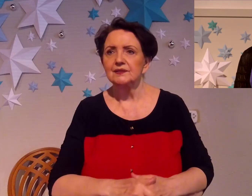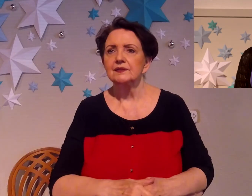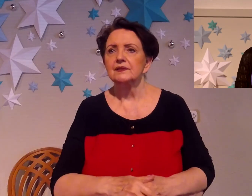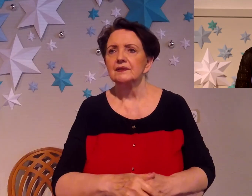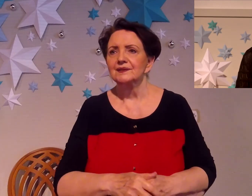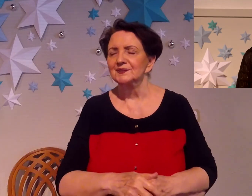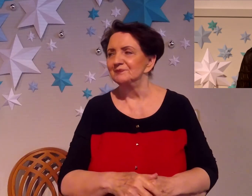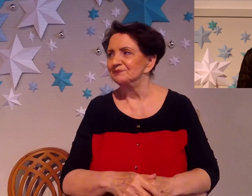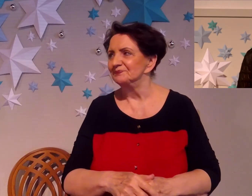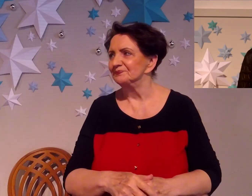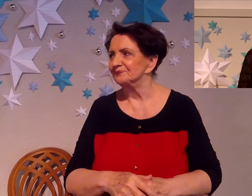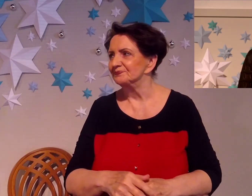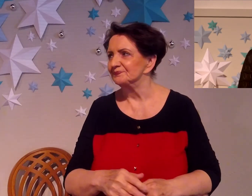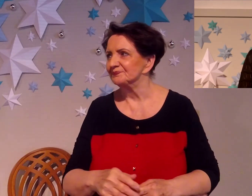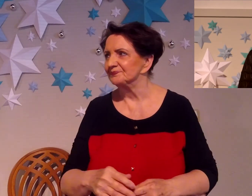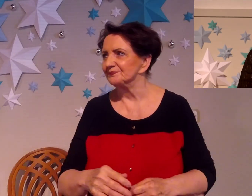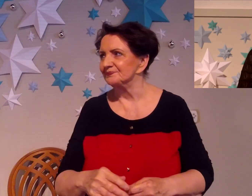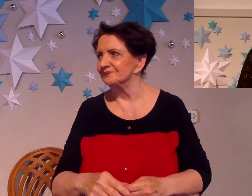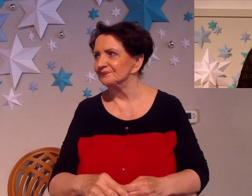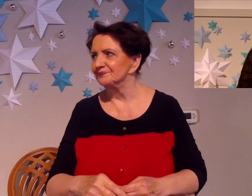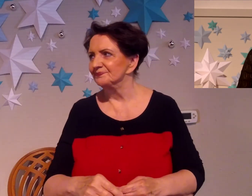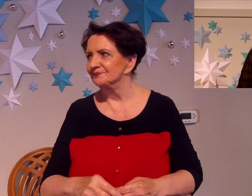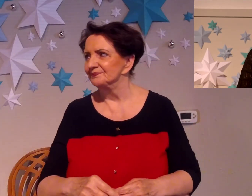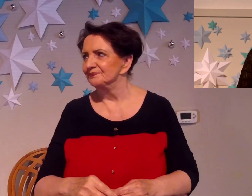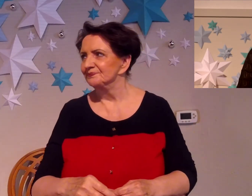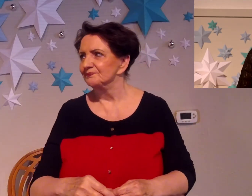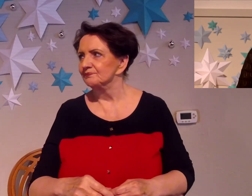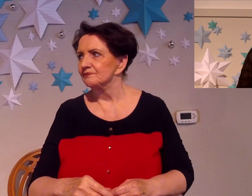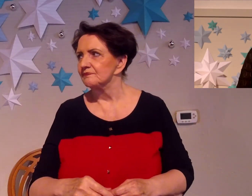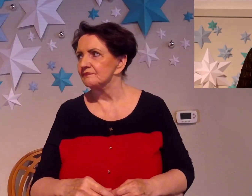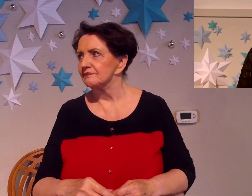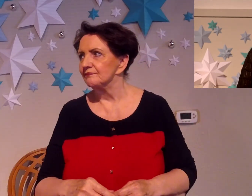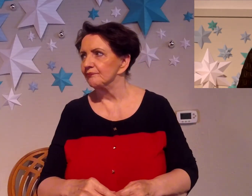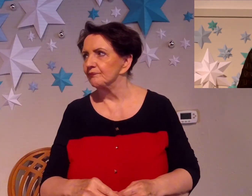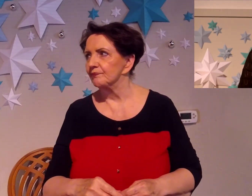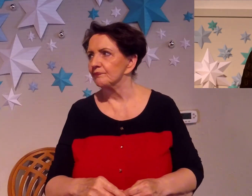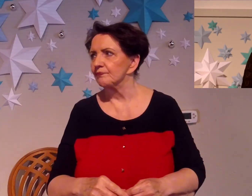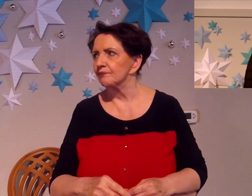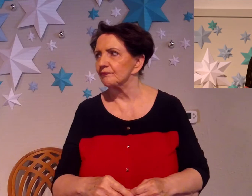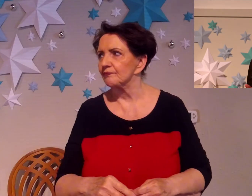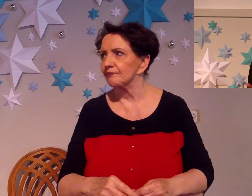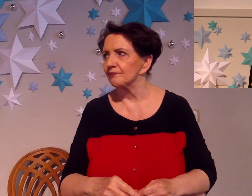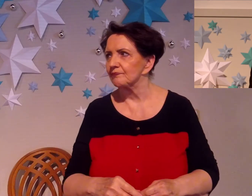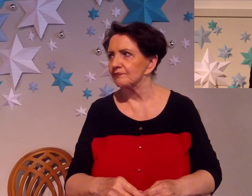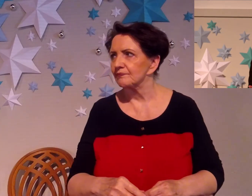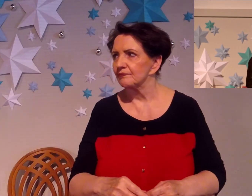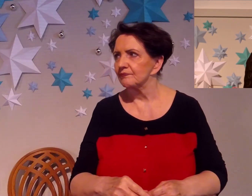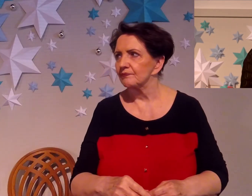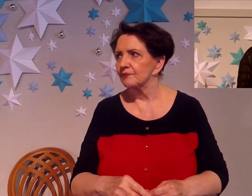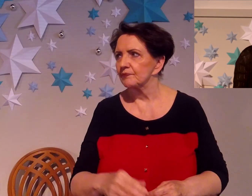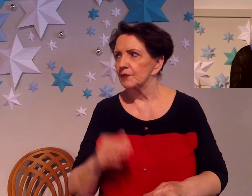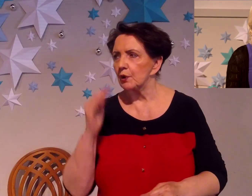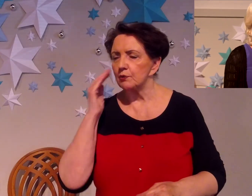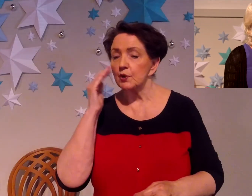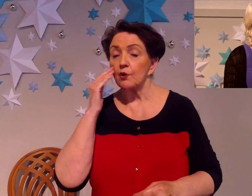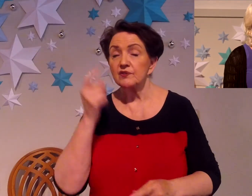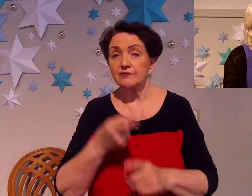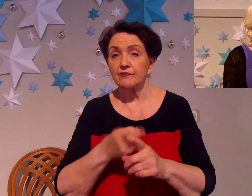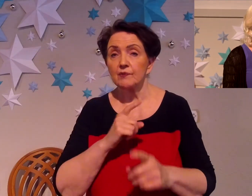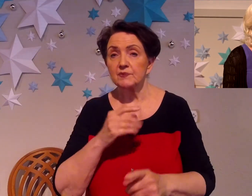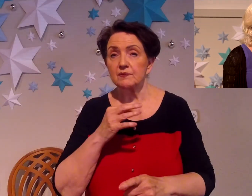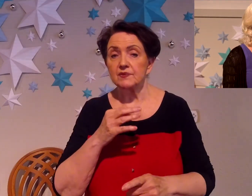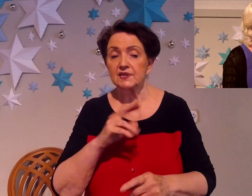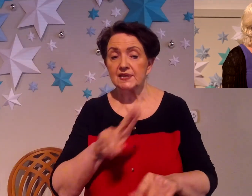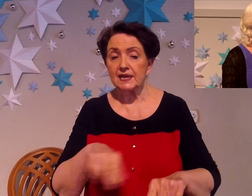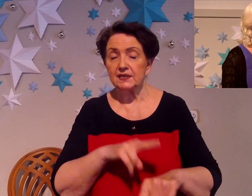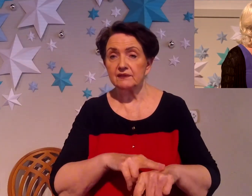self-preoccupation that you cannot do this. We know this from the native traditions, walk a mile